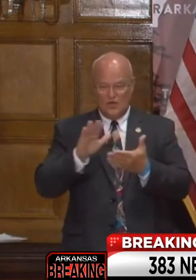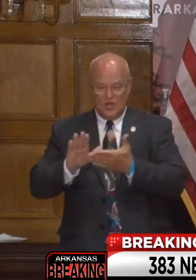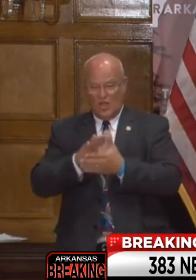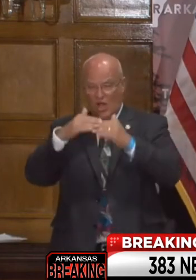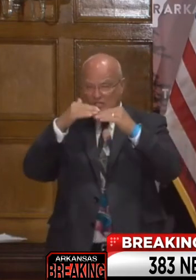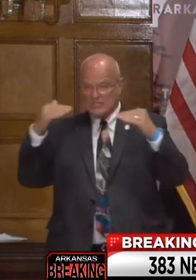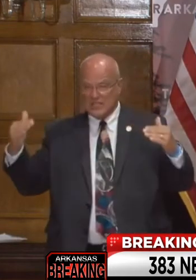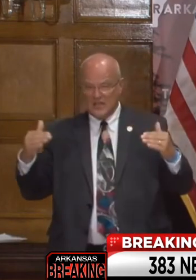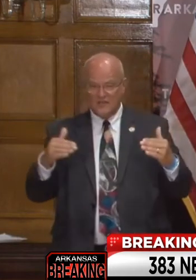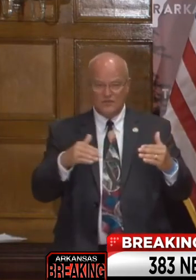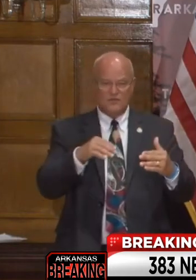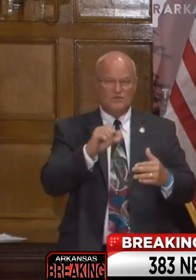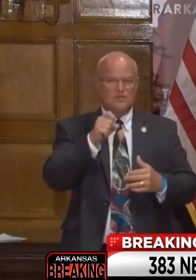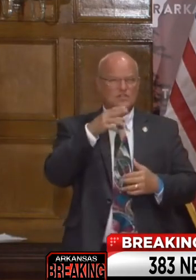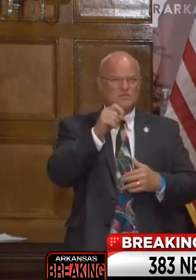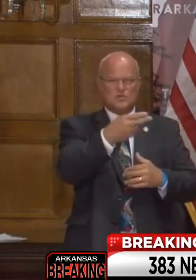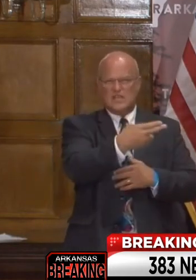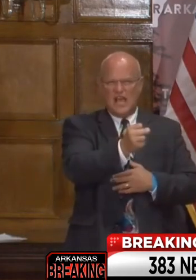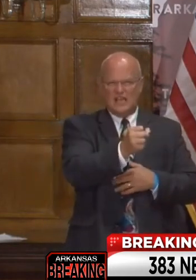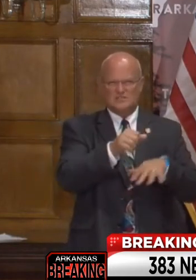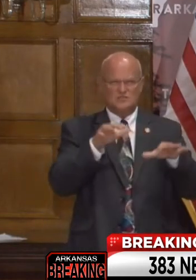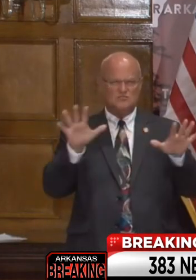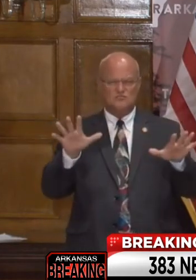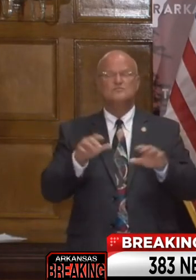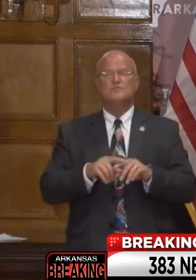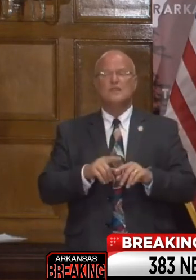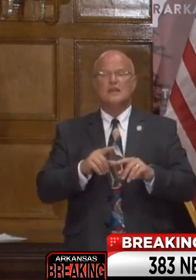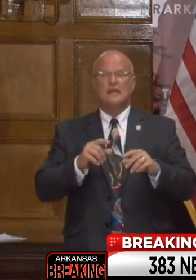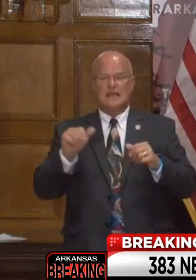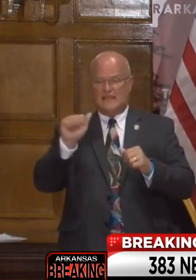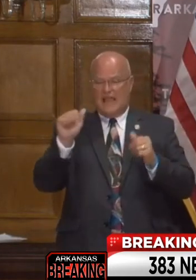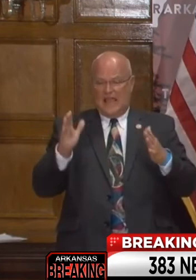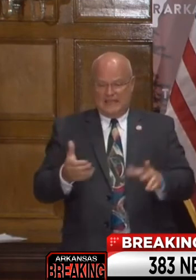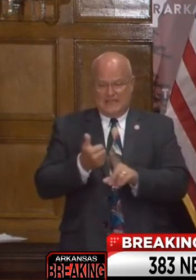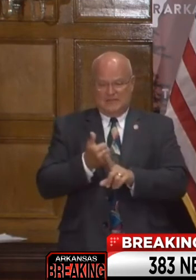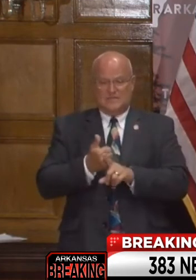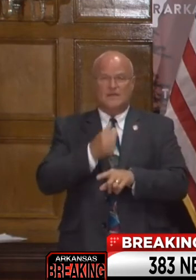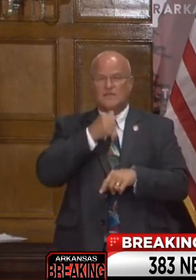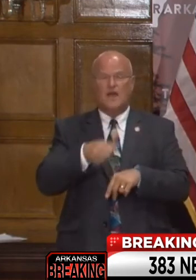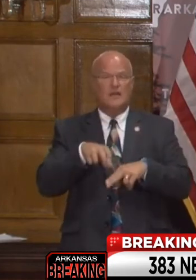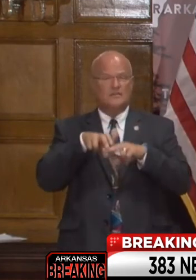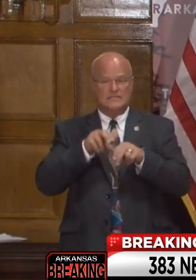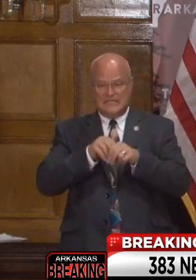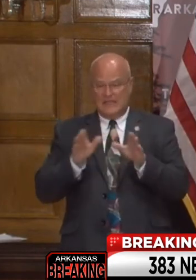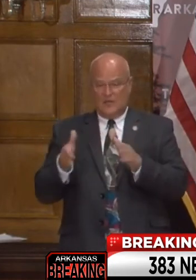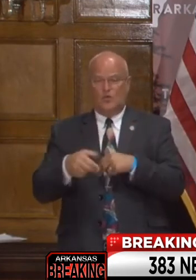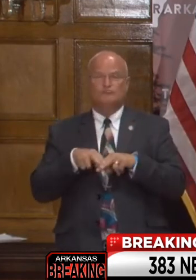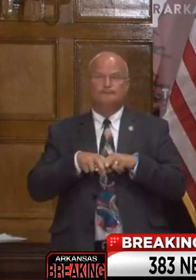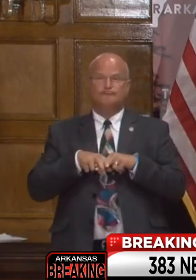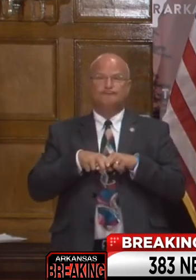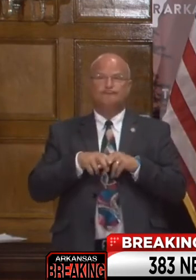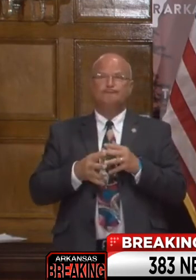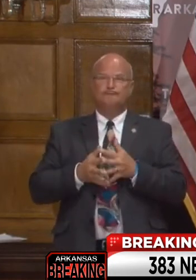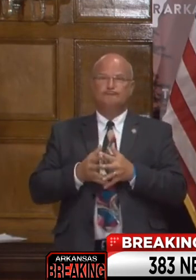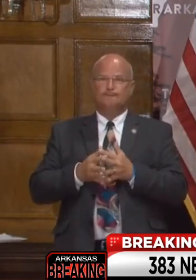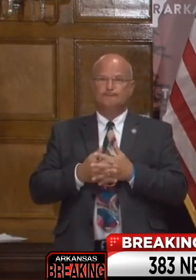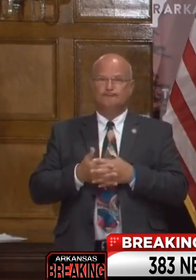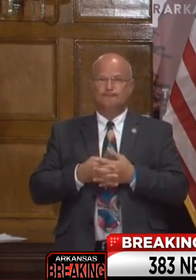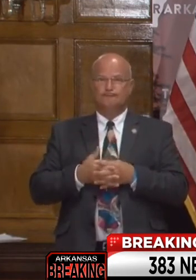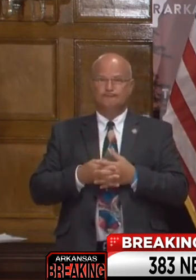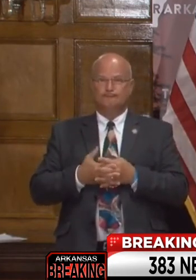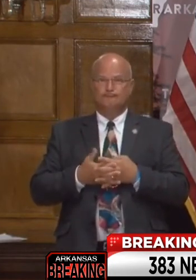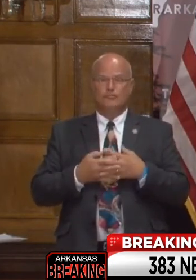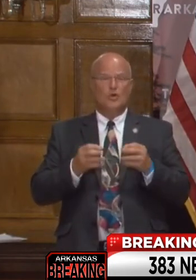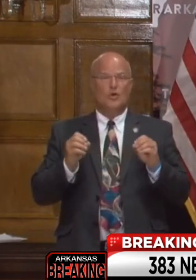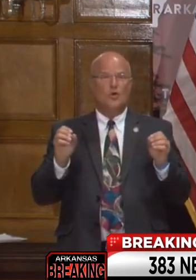college level or the sports at the high school level, the athletes are not going to sit in their room and twiddle their thumbs